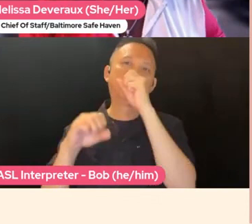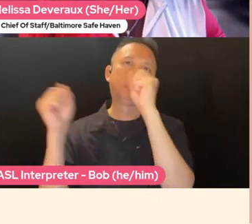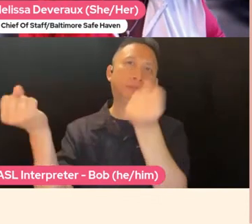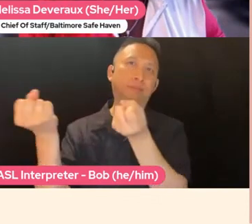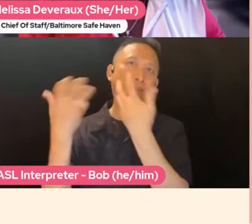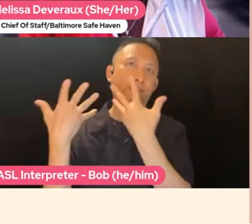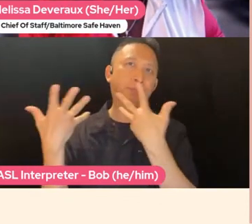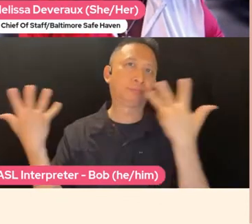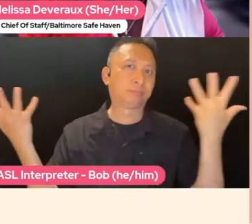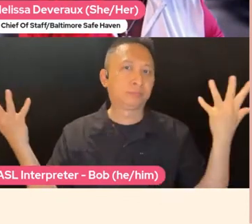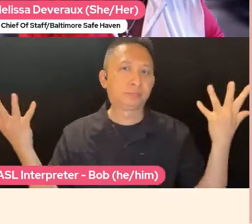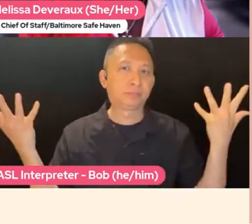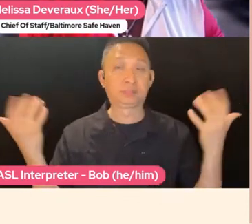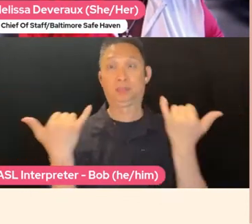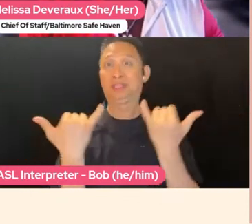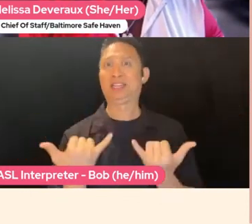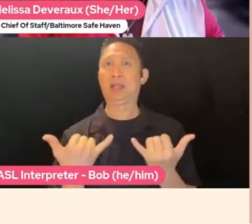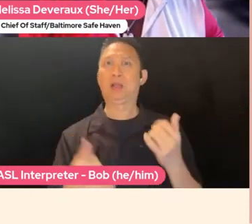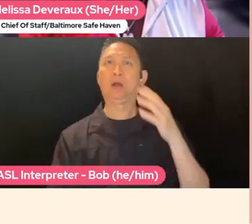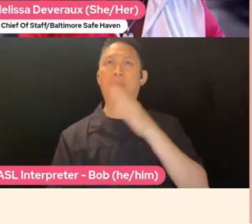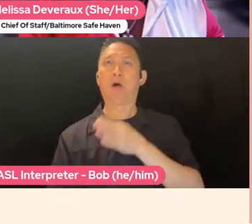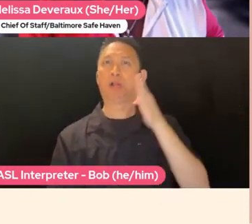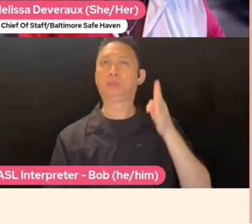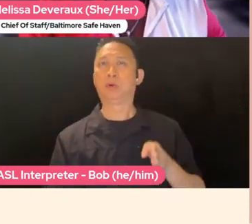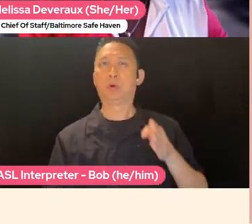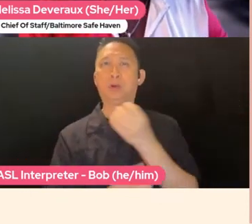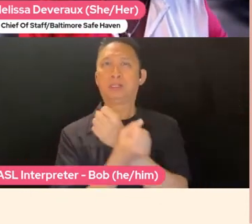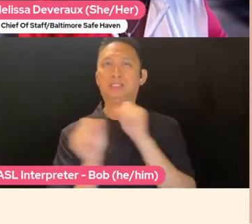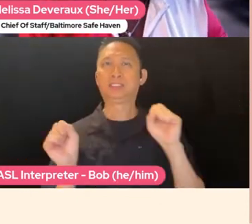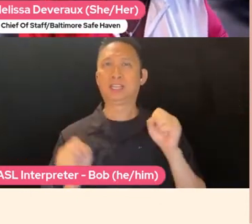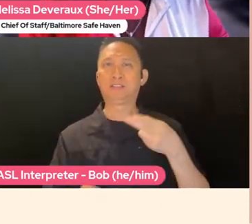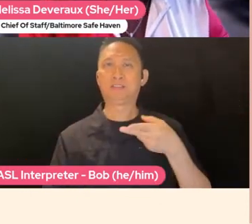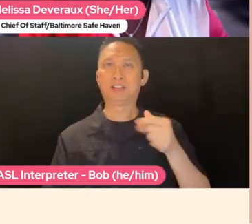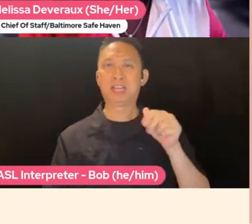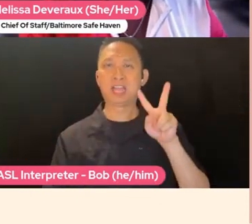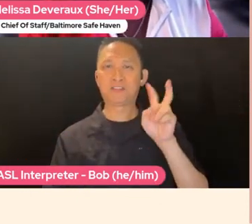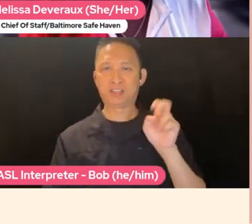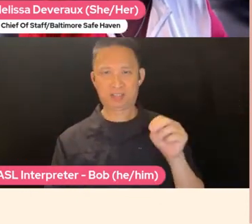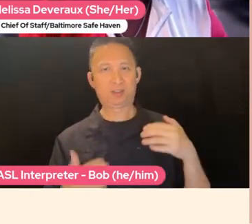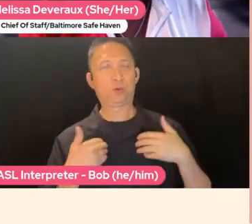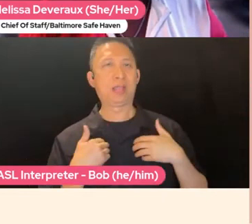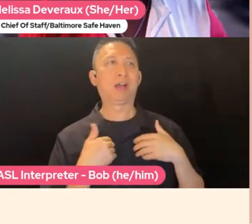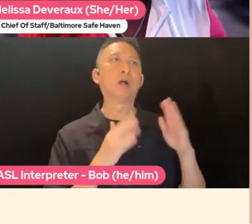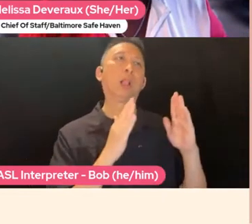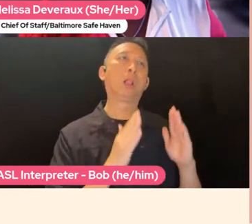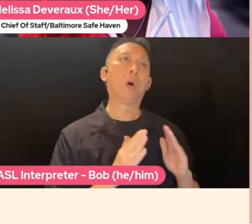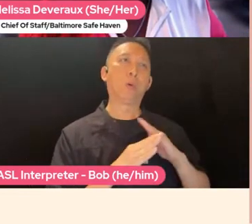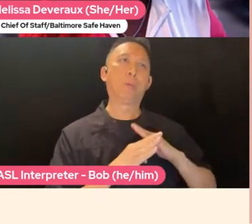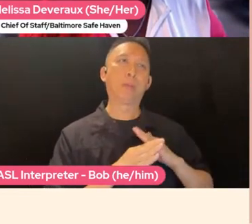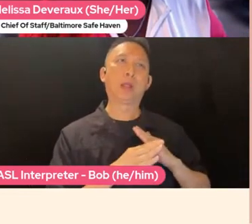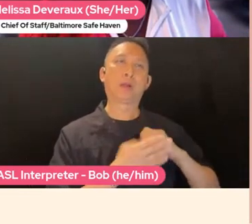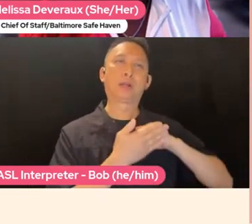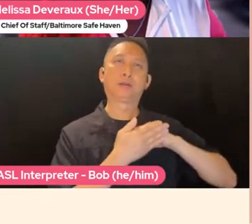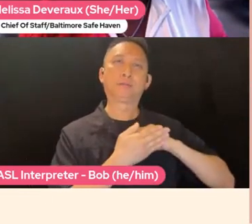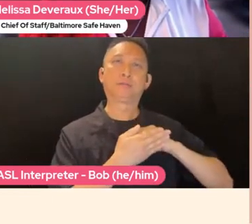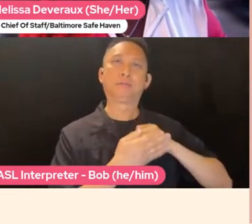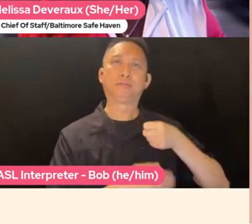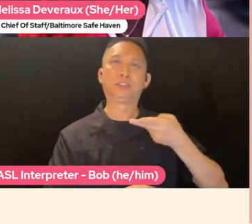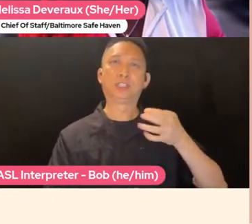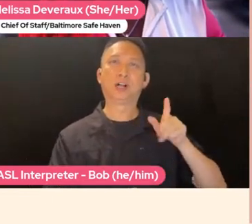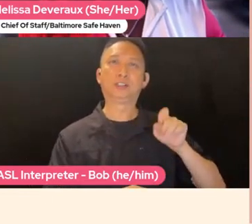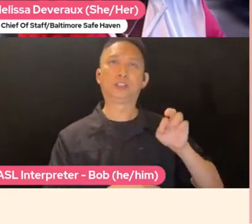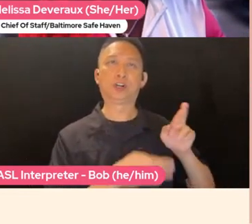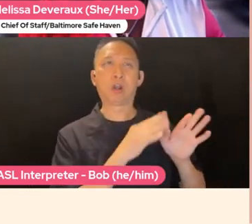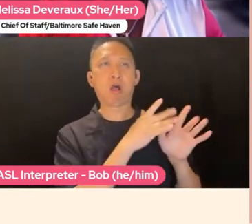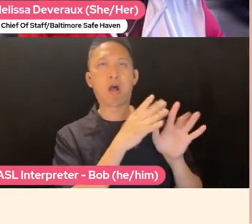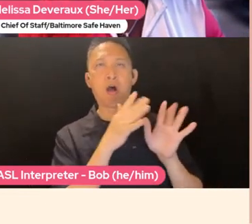Baltimore Safe Haven, I'm proud to say that we go from low barrier shelter all the way to senior housing. Our low